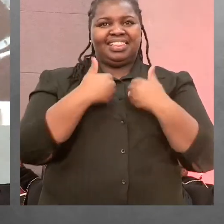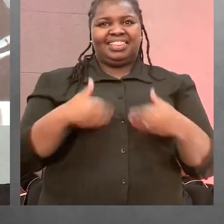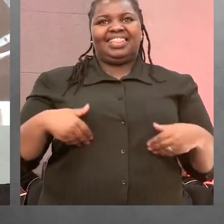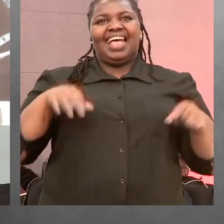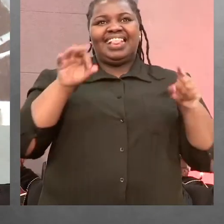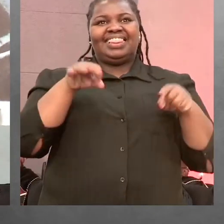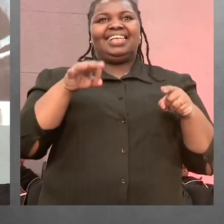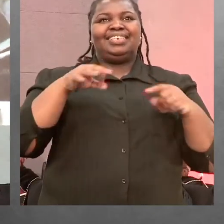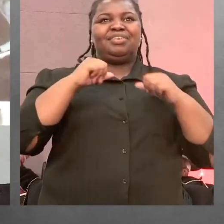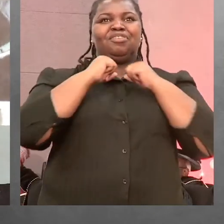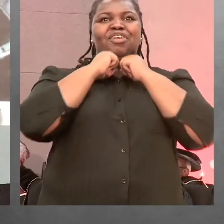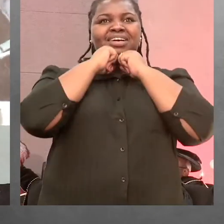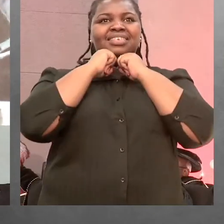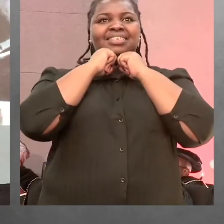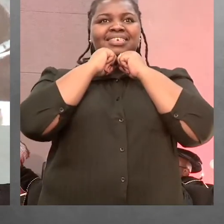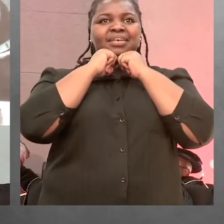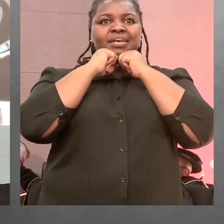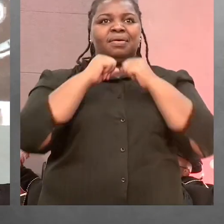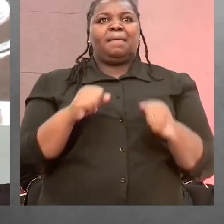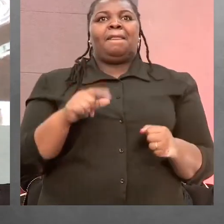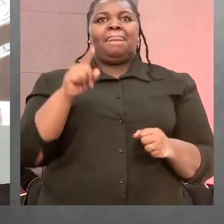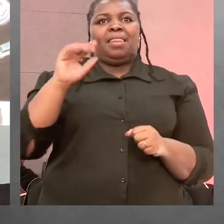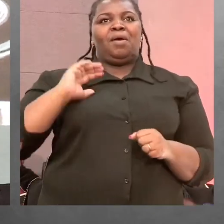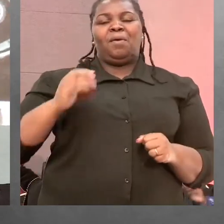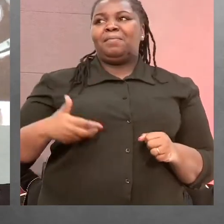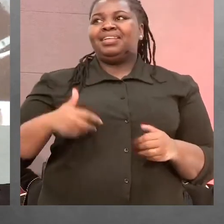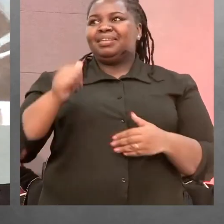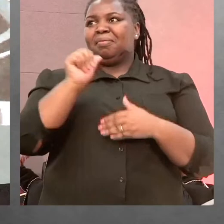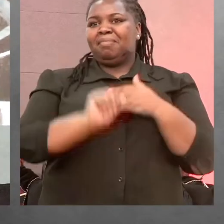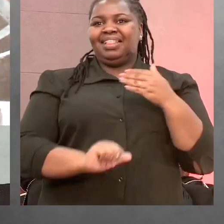of August, Kulinyanga Yamanina.